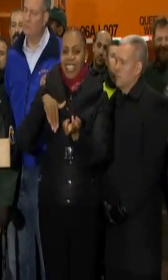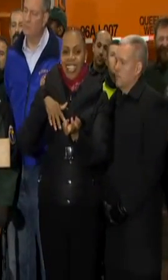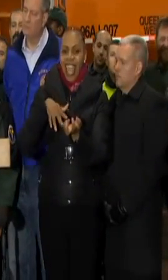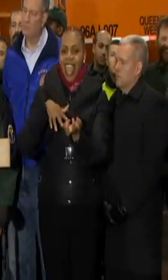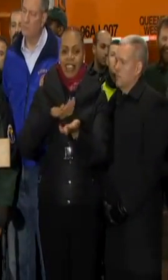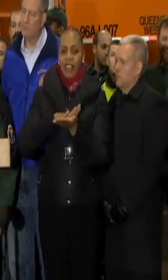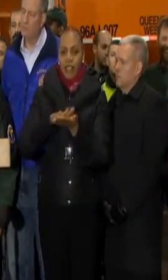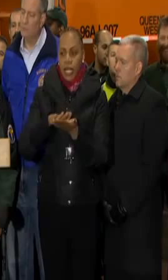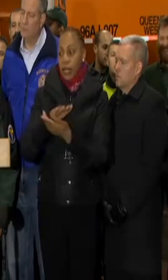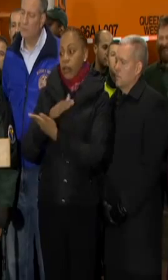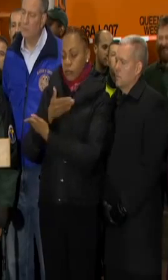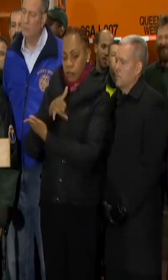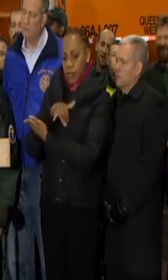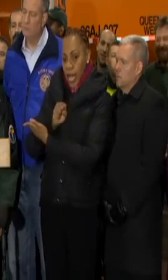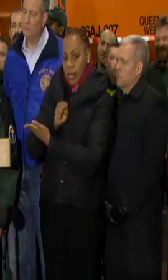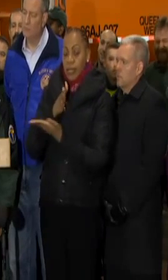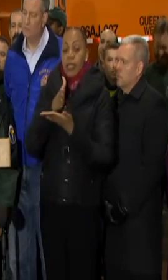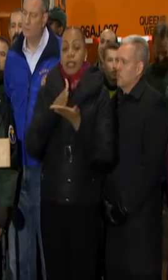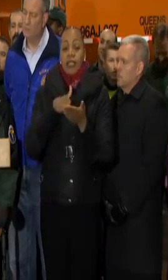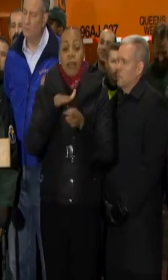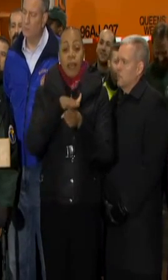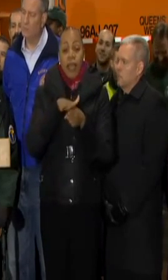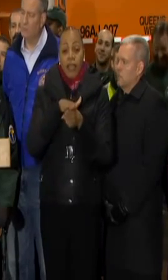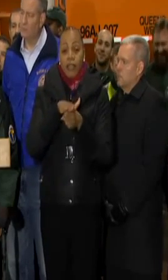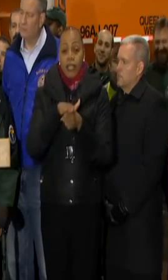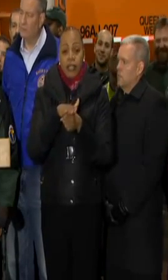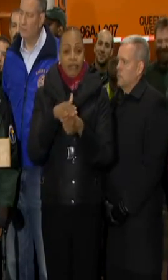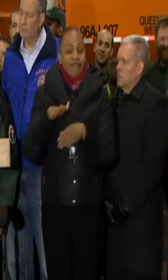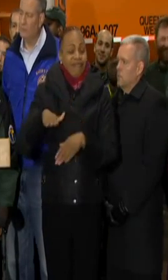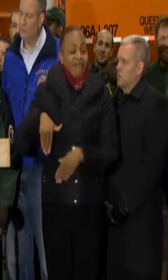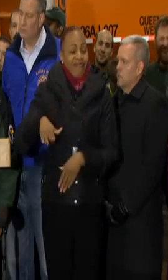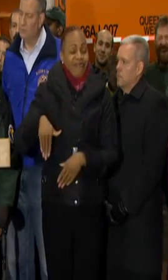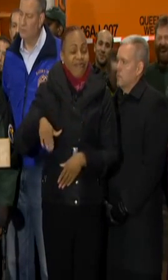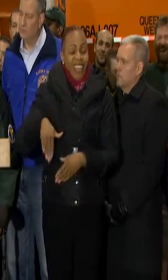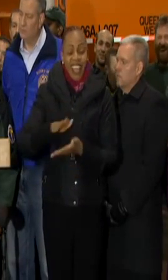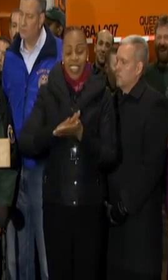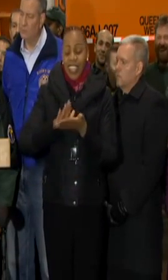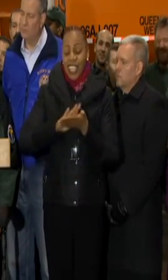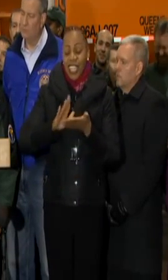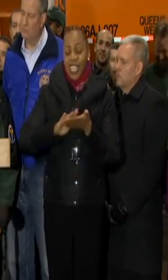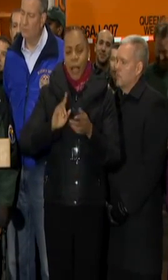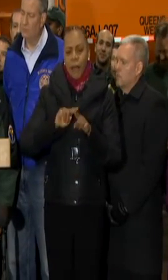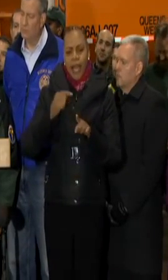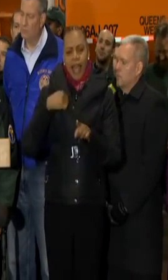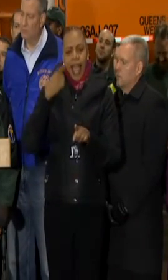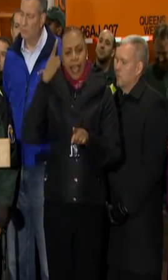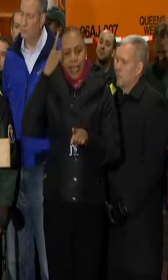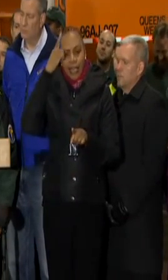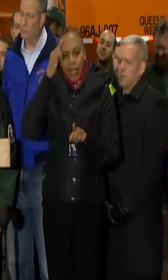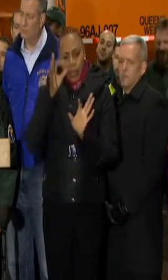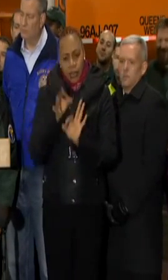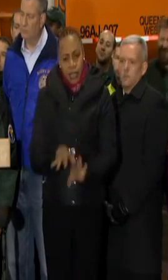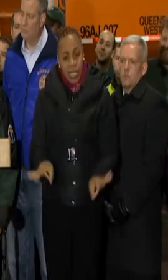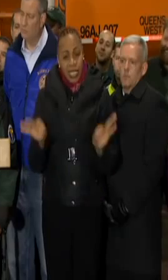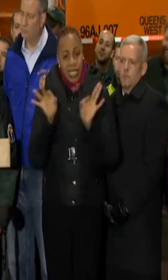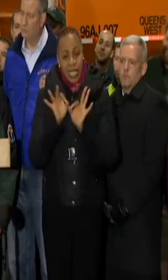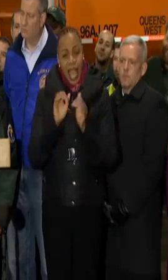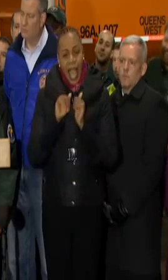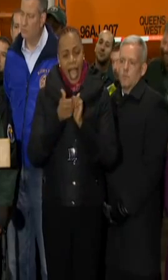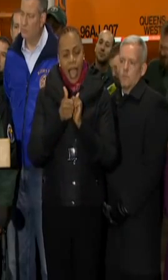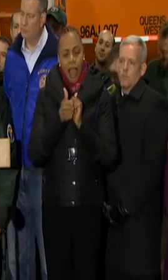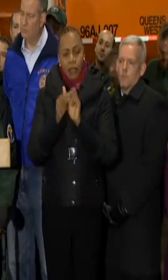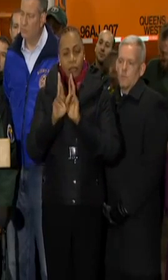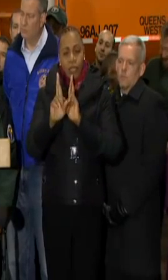we said that in the beginning. There's some streets out there that haven't been plowed, and we're working on. I think the key when you look at how we responded, the